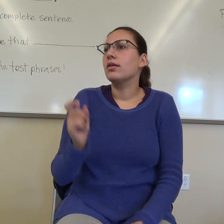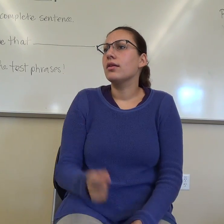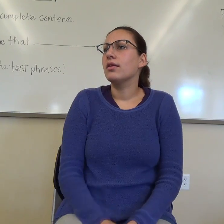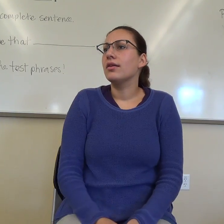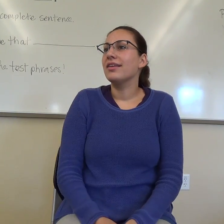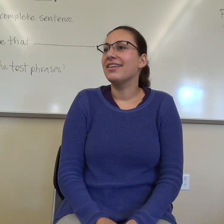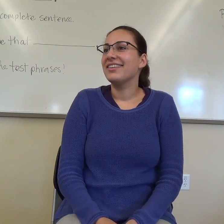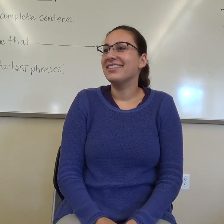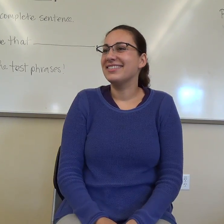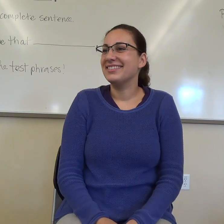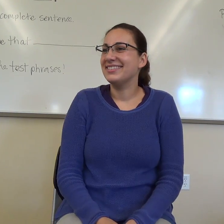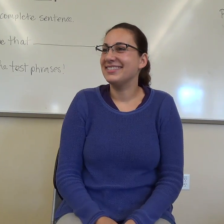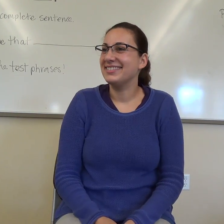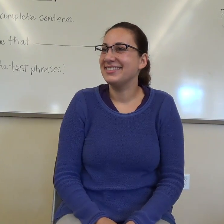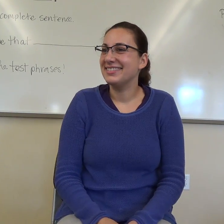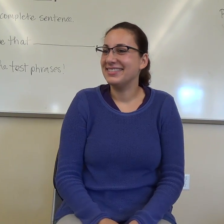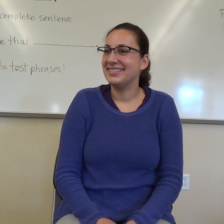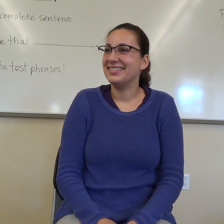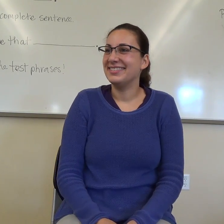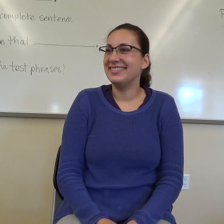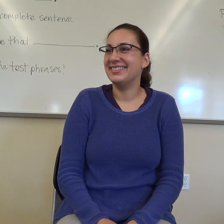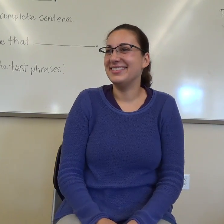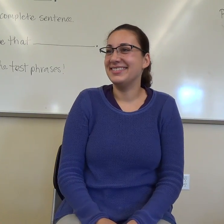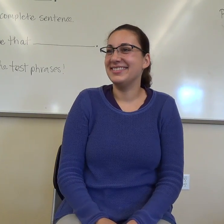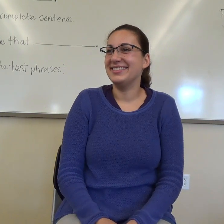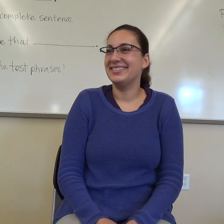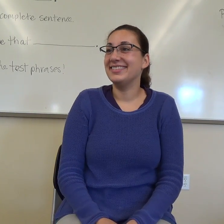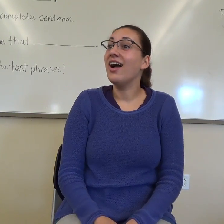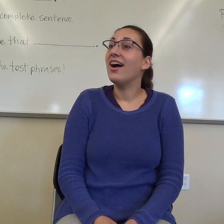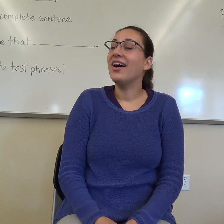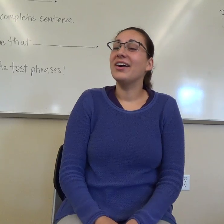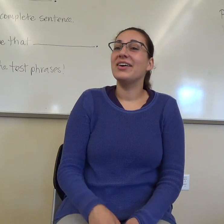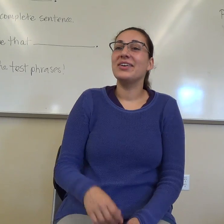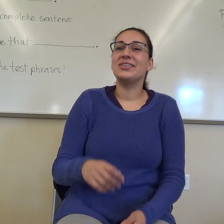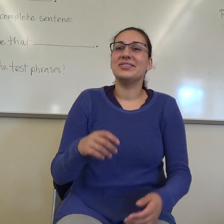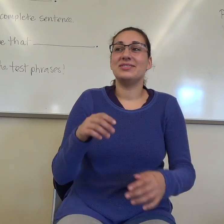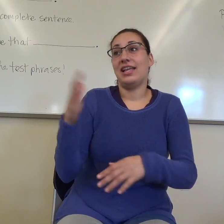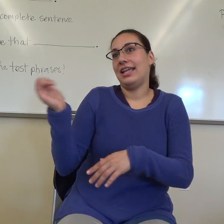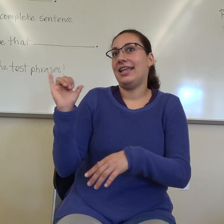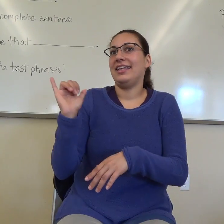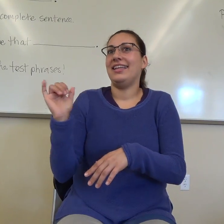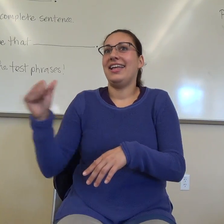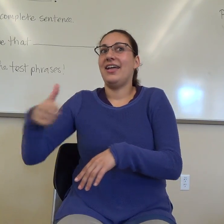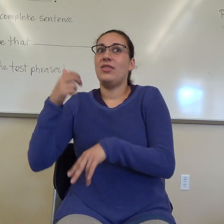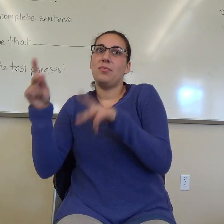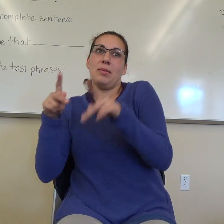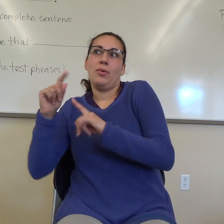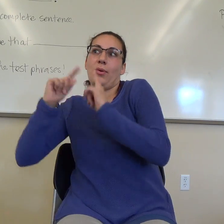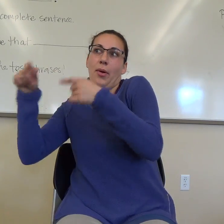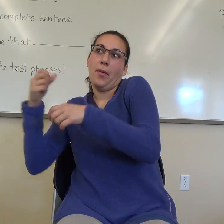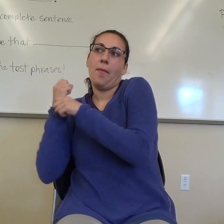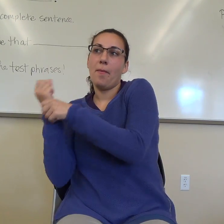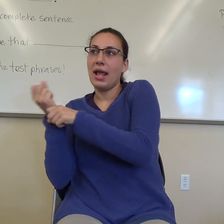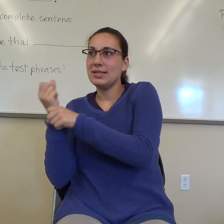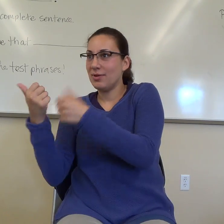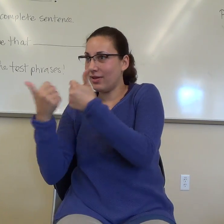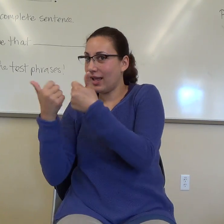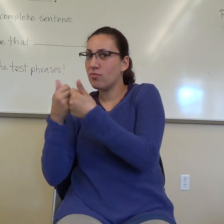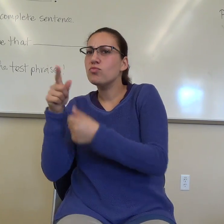If you do have time, or where other people might be going to a baseball game, what would you rather do? How would you